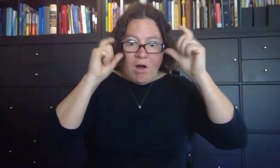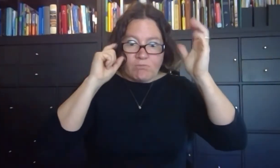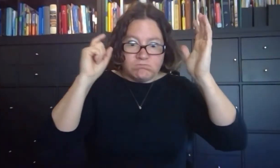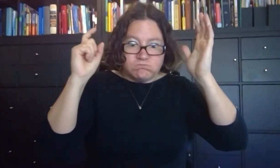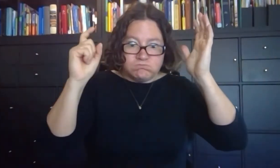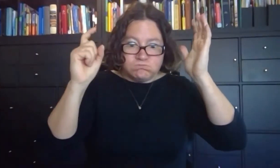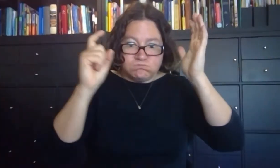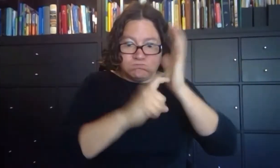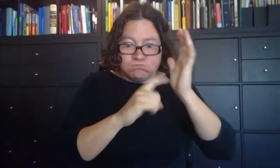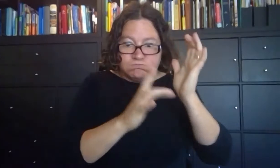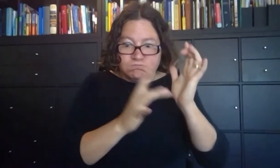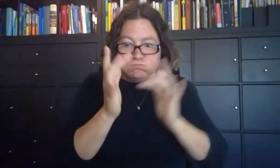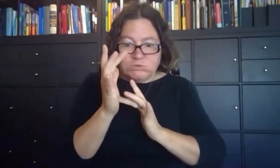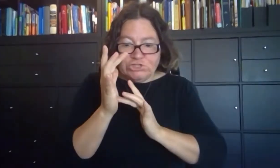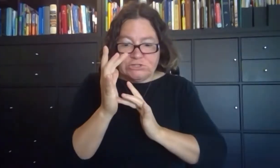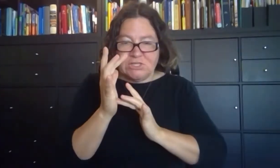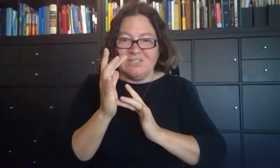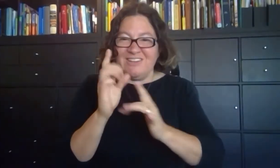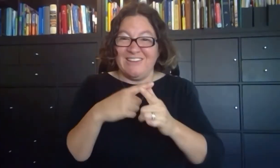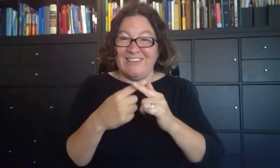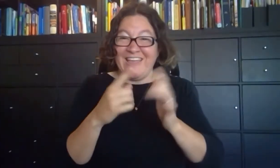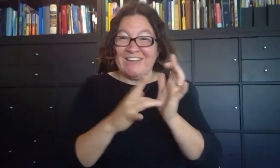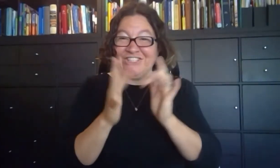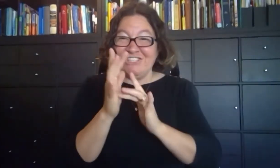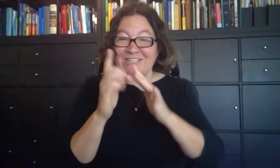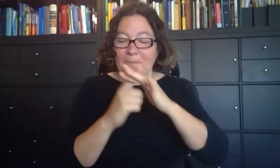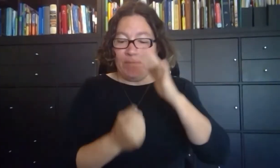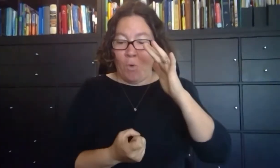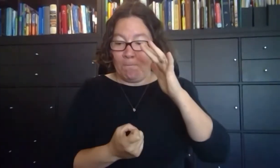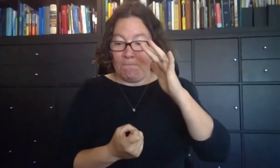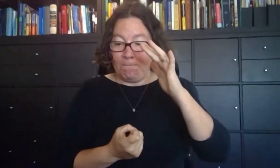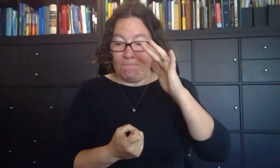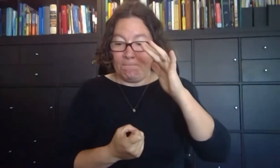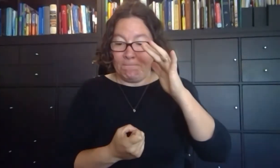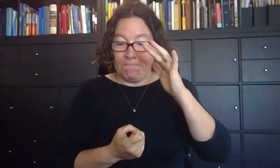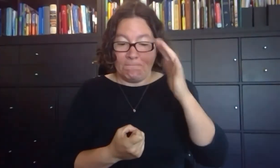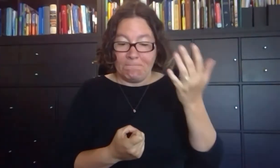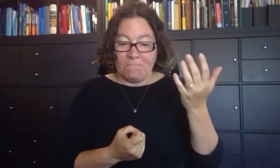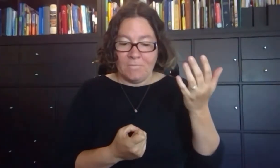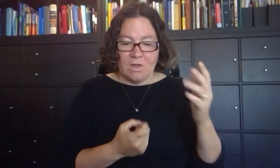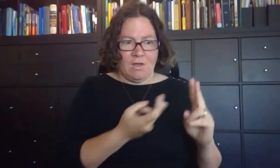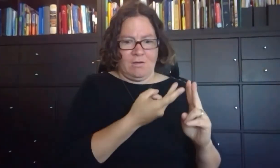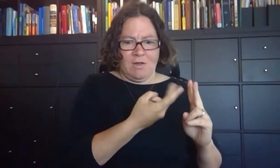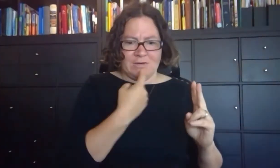eyes were opened and they recognized Jesus. And then Jesus disappeared from their